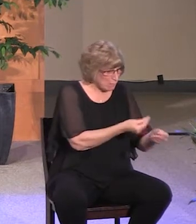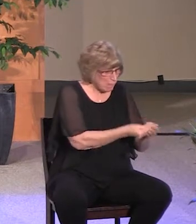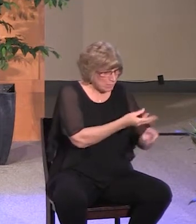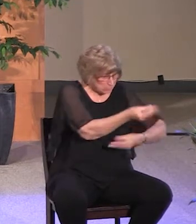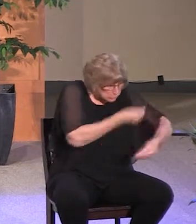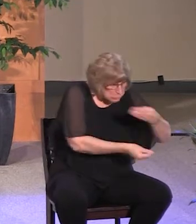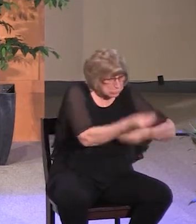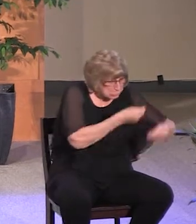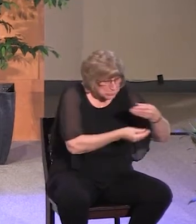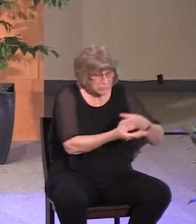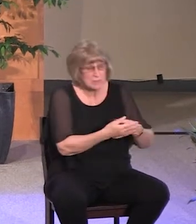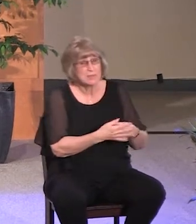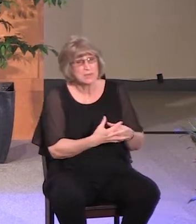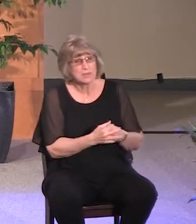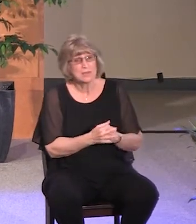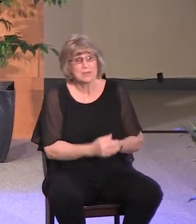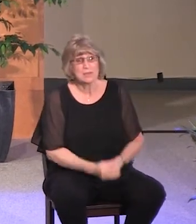mutually exclusive.